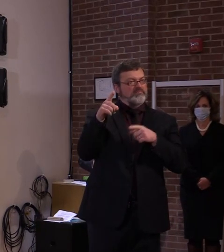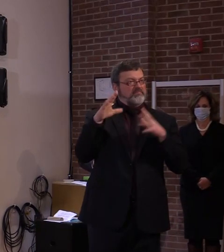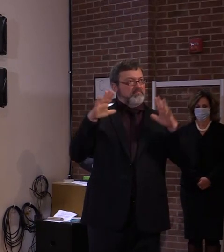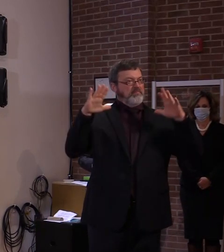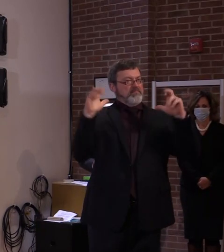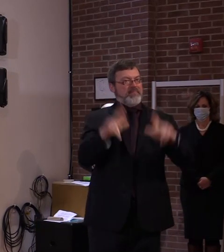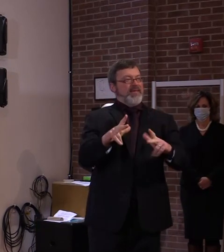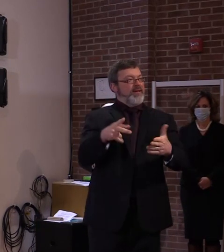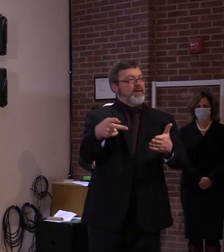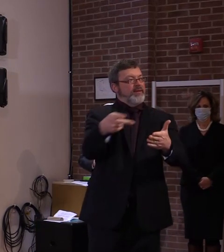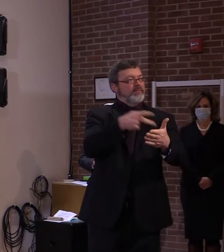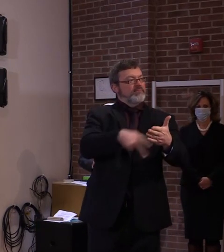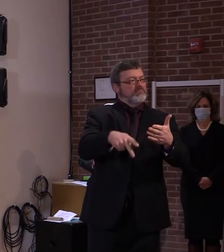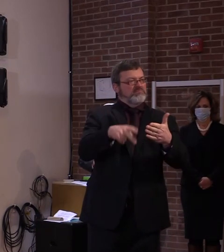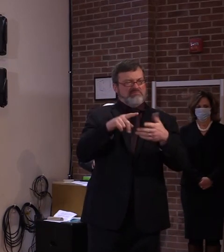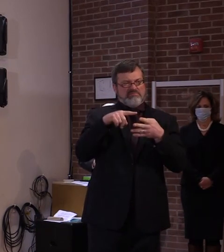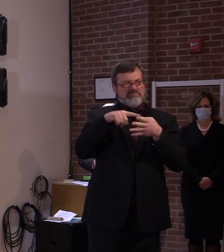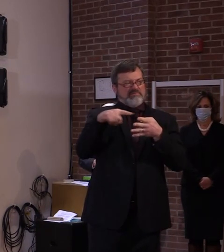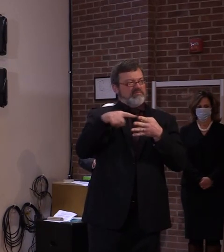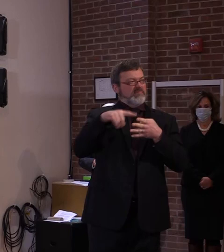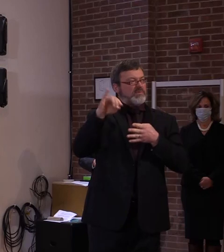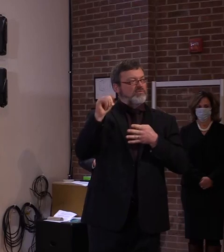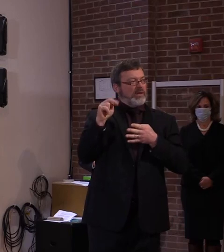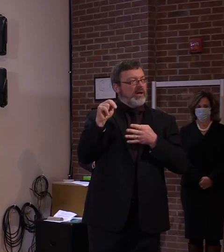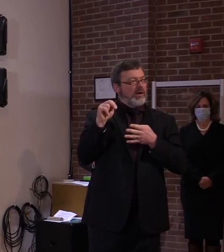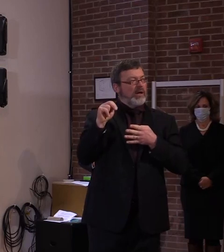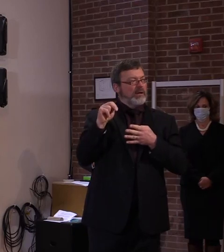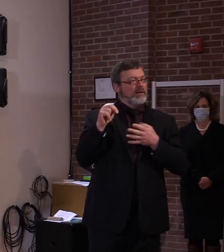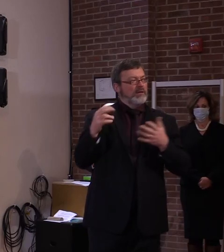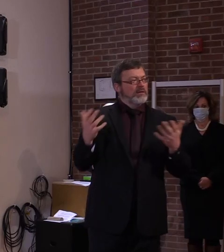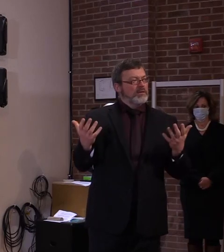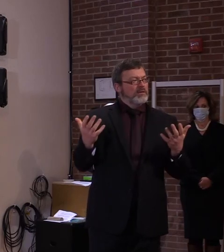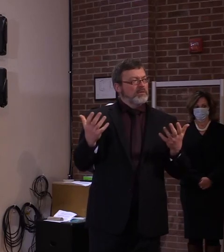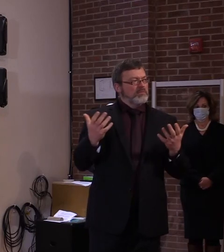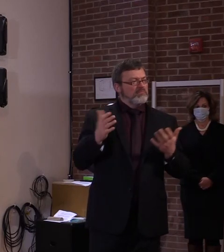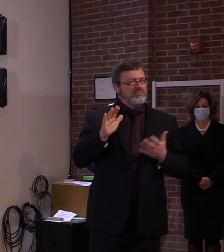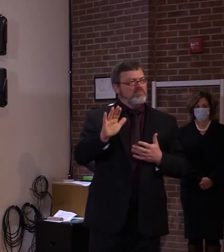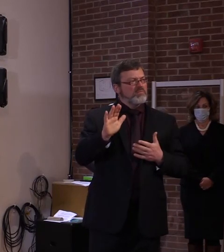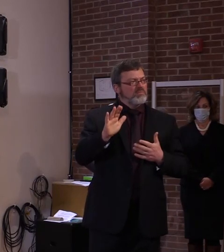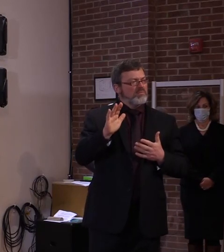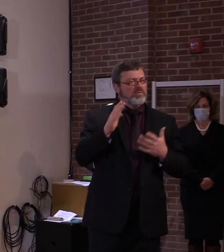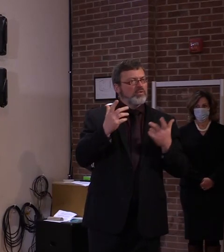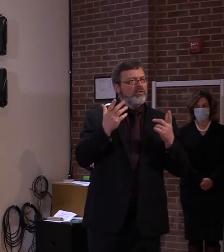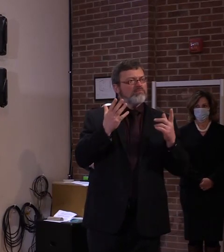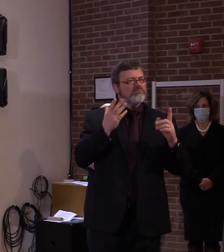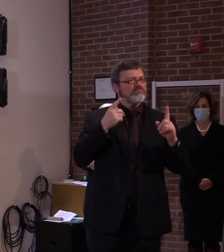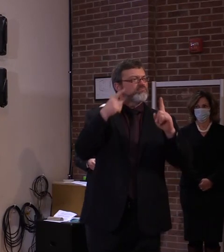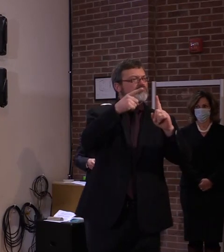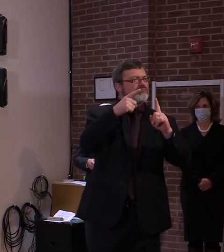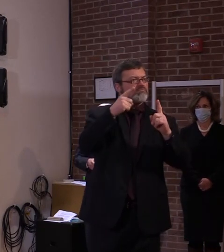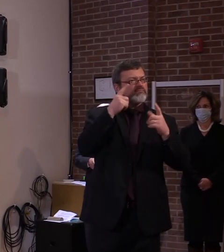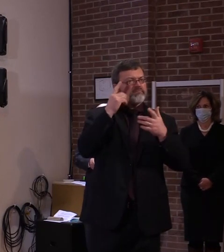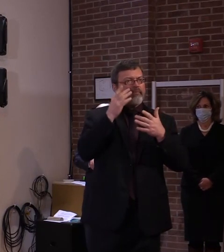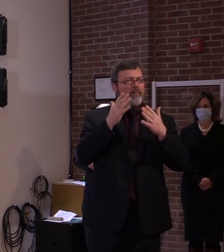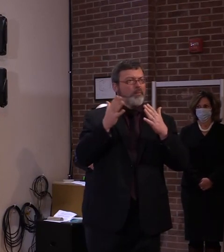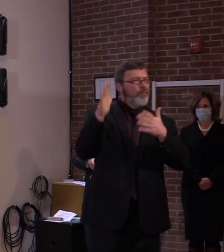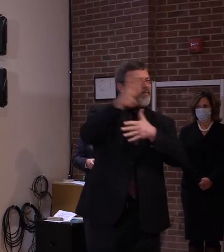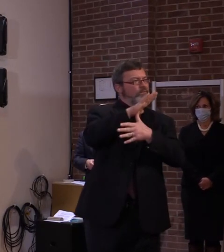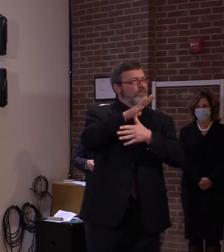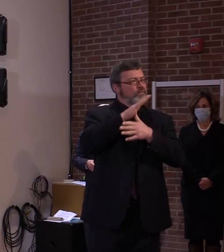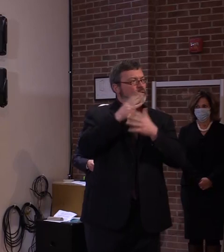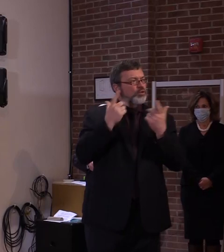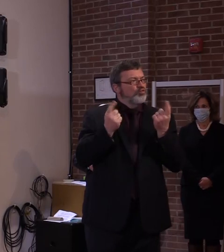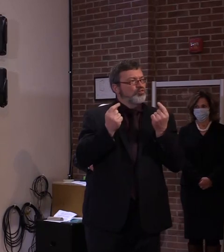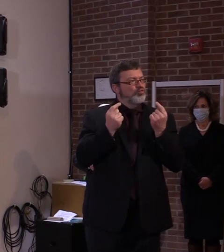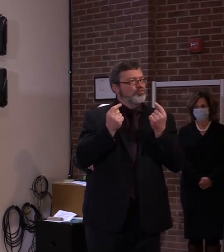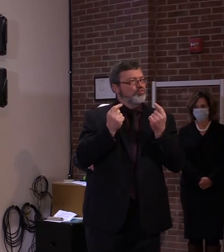that they get back, if one of the priorities will be to take a look and question any of the strategy that you and your